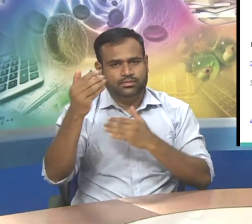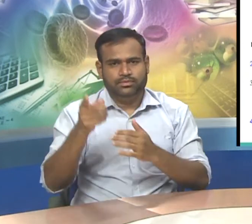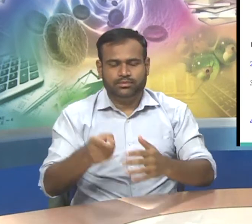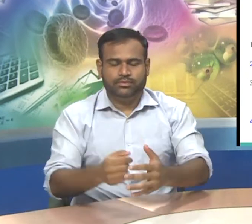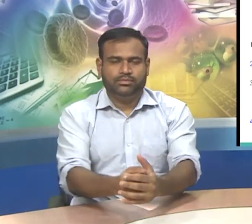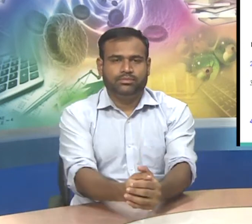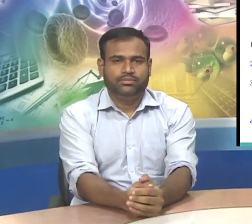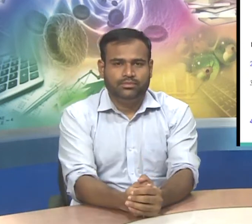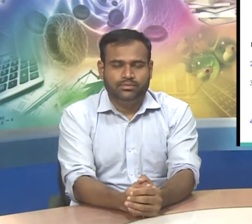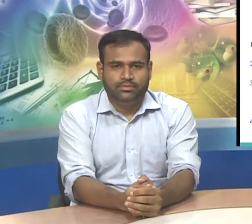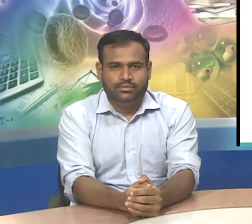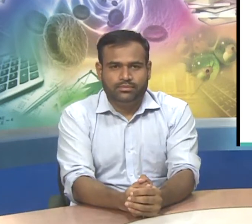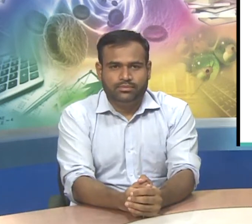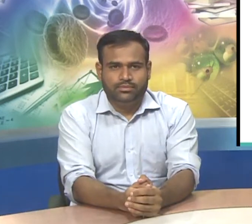governor.